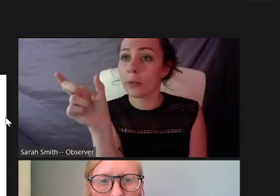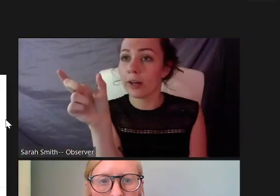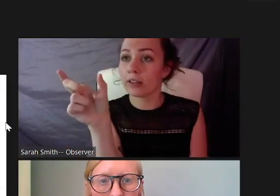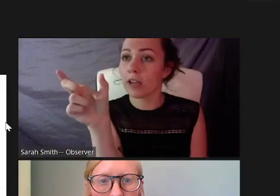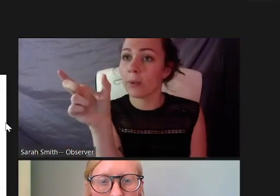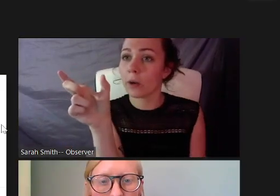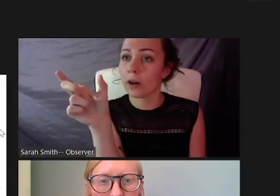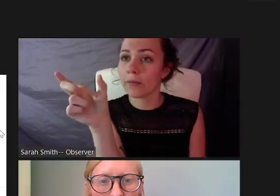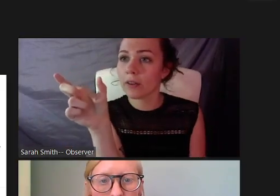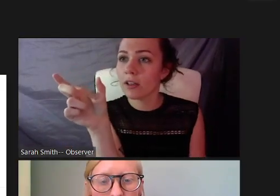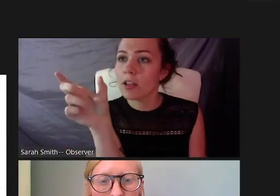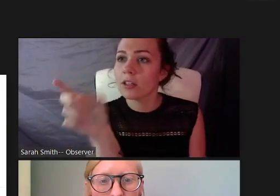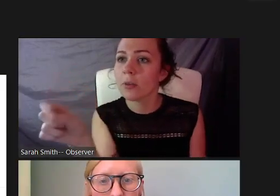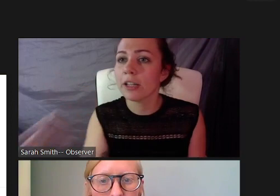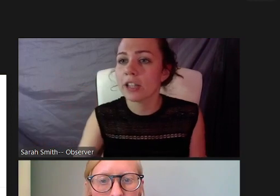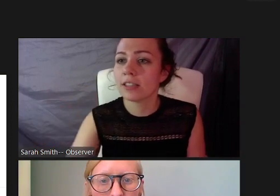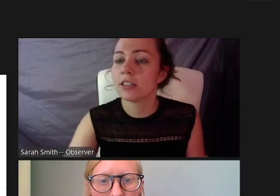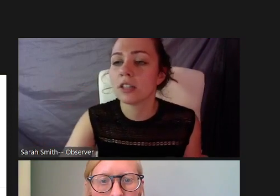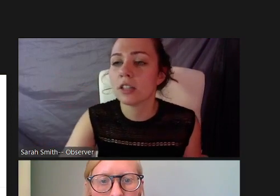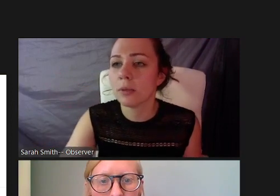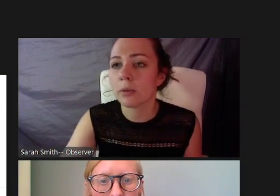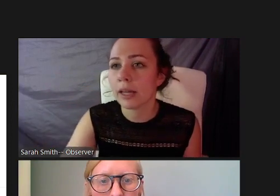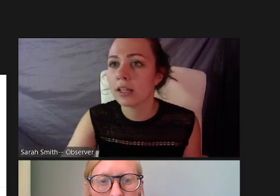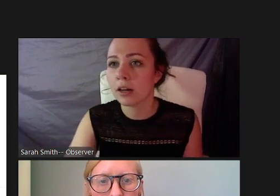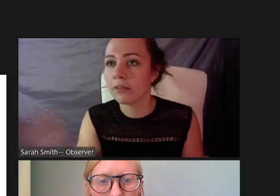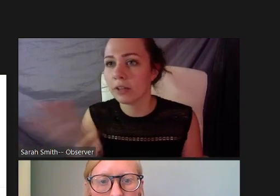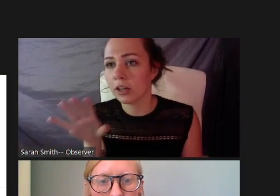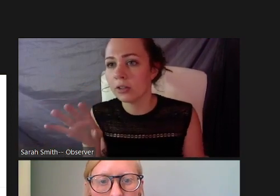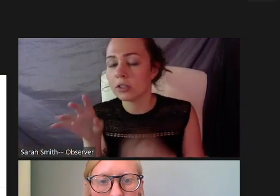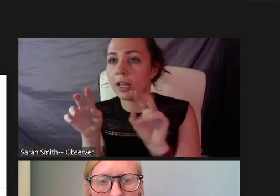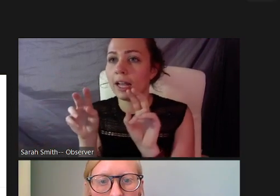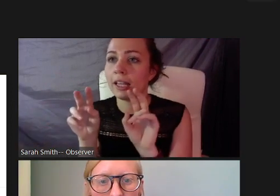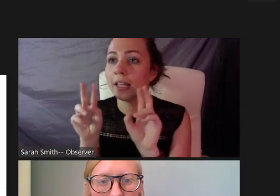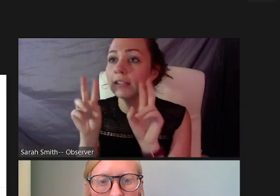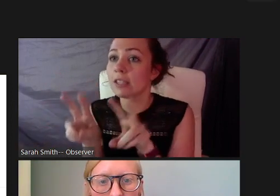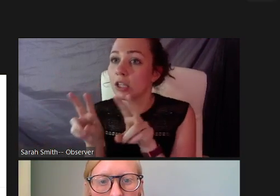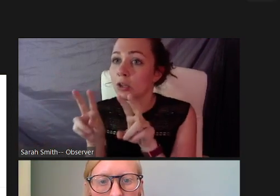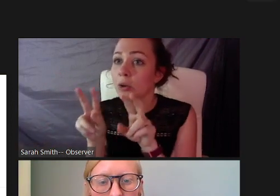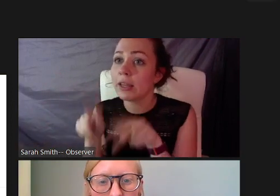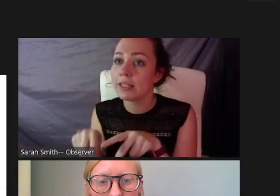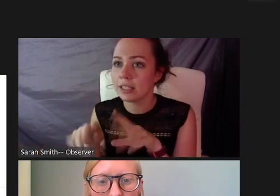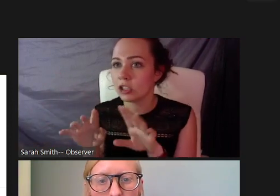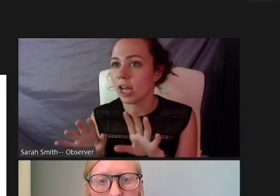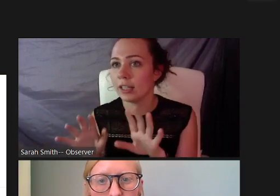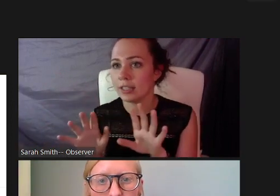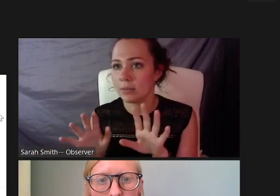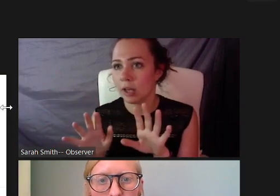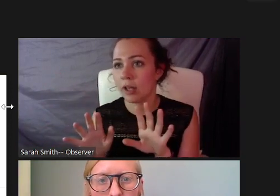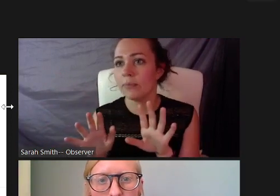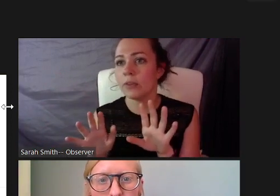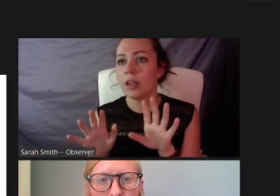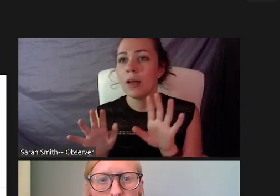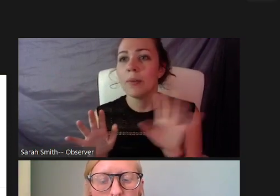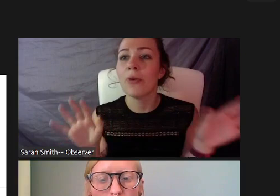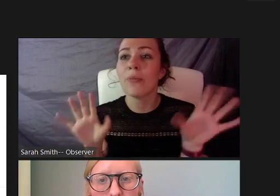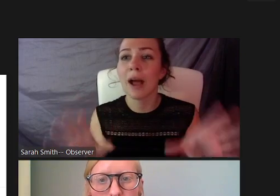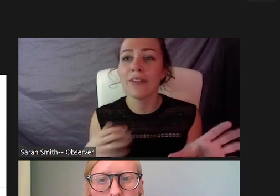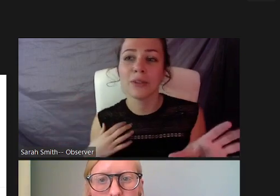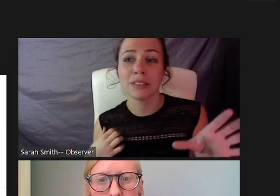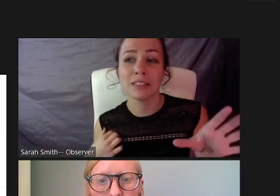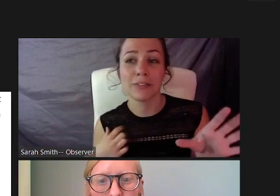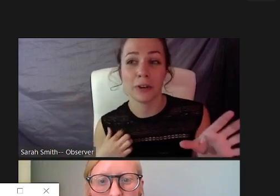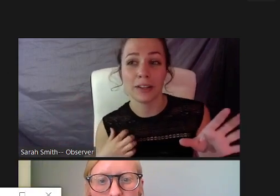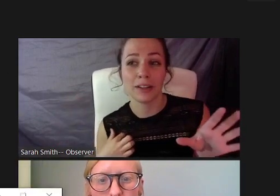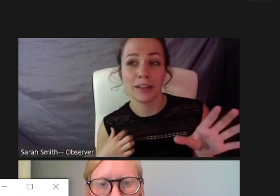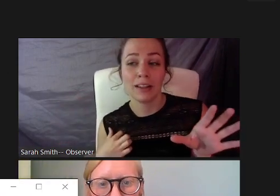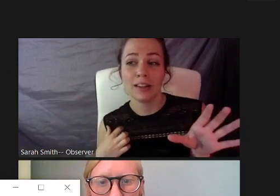go up right at the top corner. Yeah. So my chat's just gonna be right near the videos, so then I can like see you and then see the chat at the same time. But I know my view